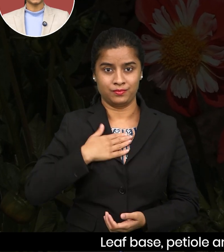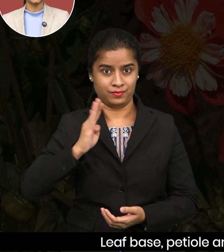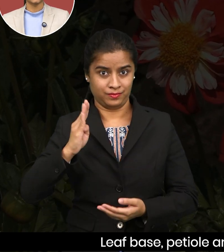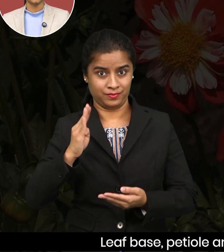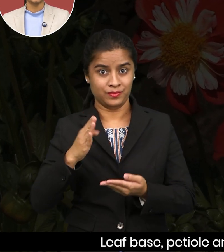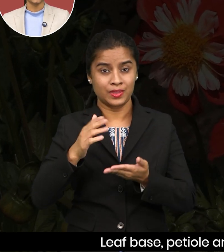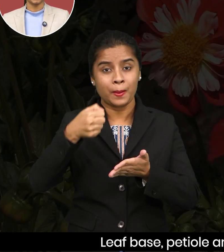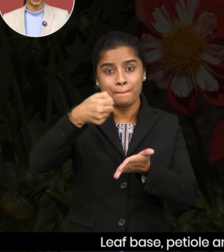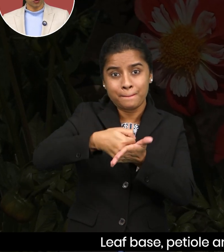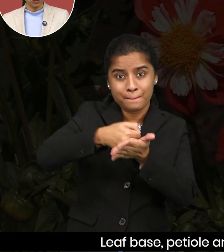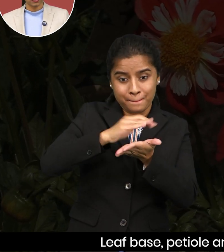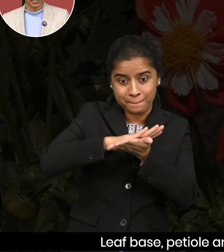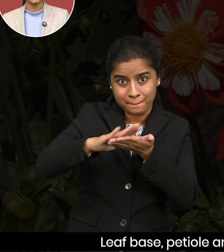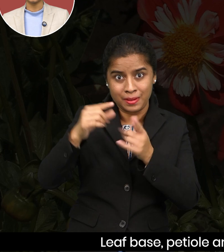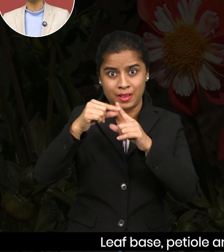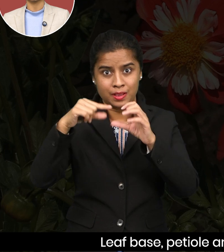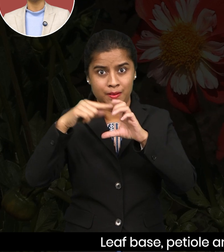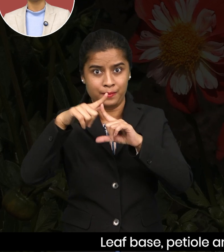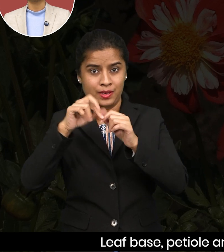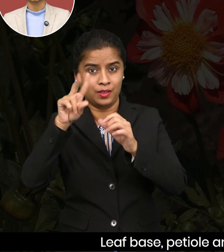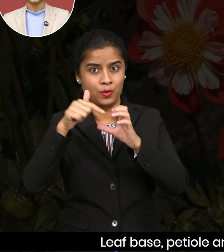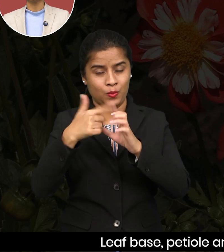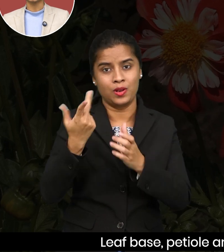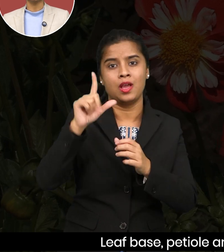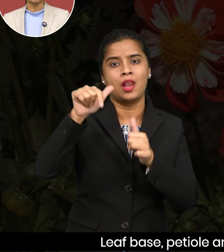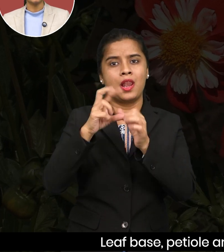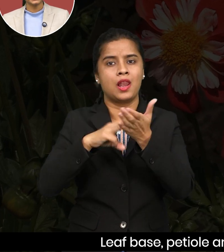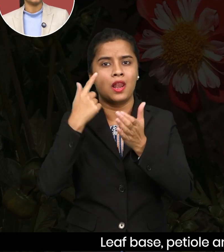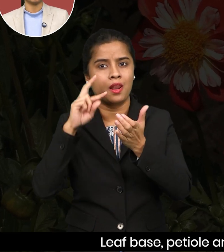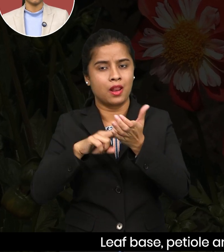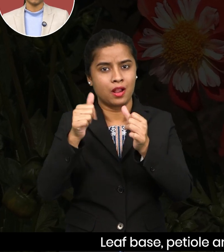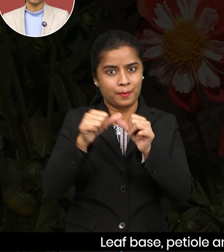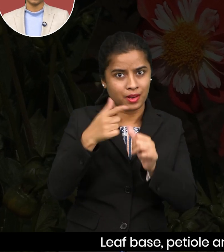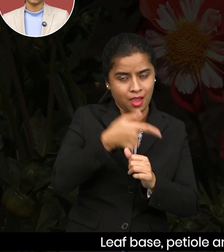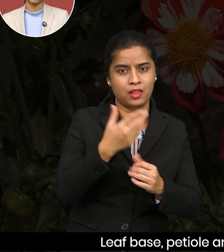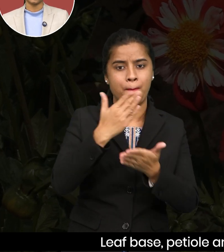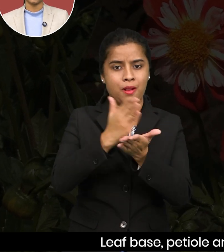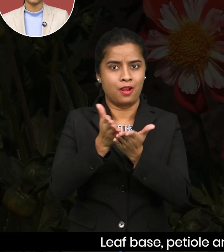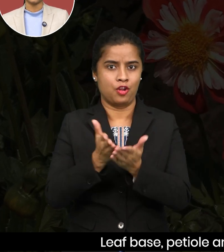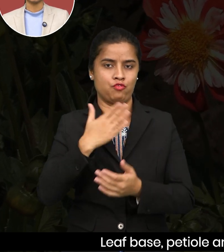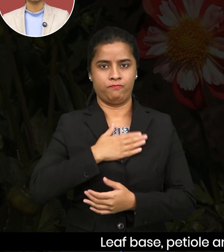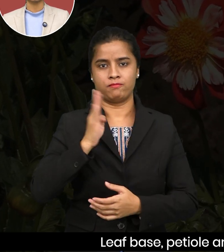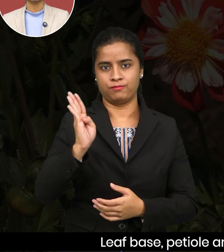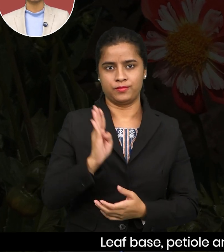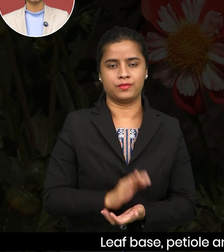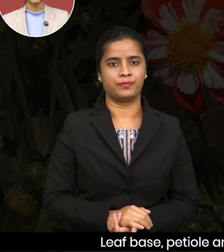leaf base, petiole and lamina are the parts of a leaf.